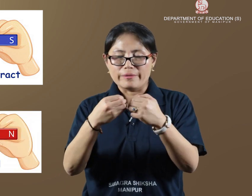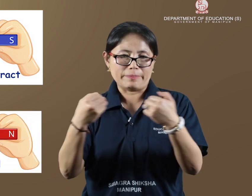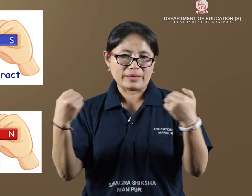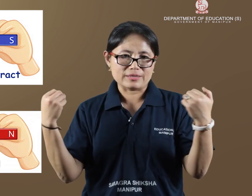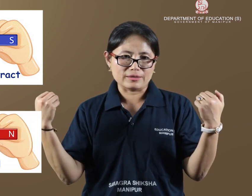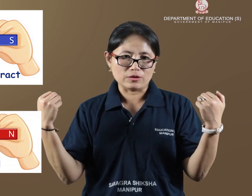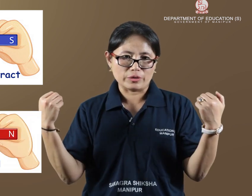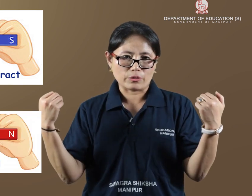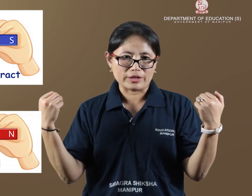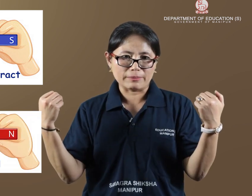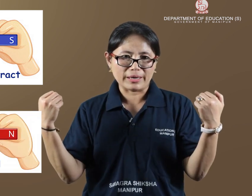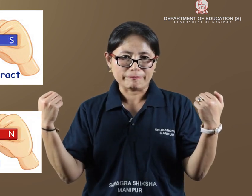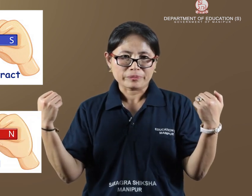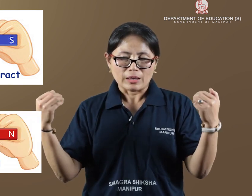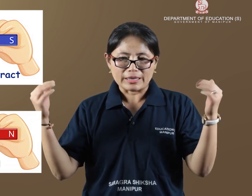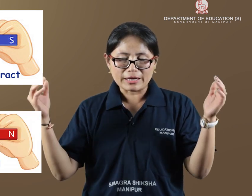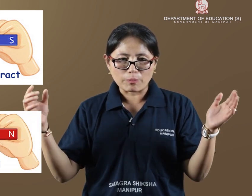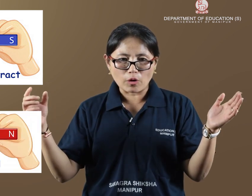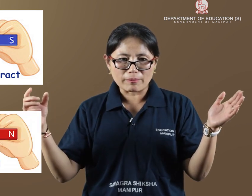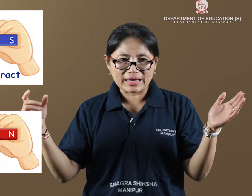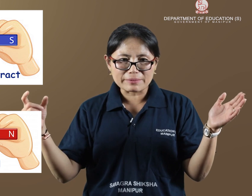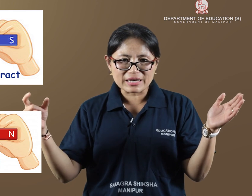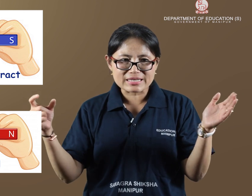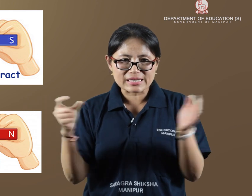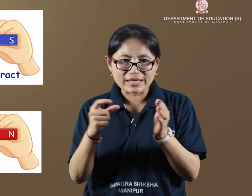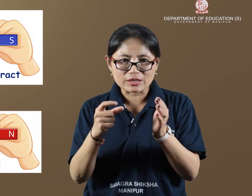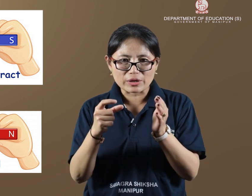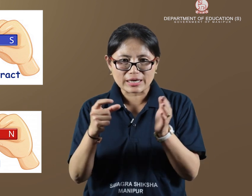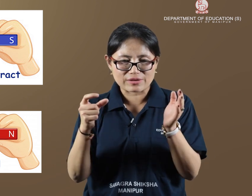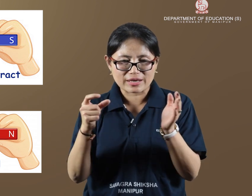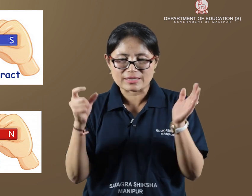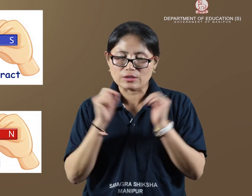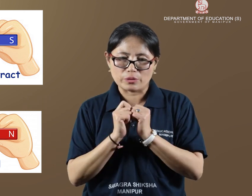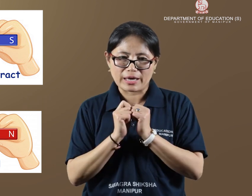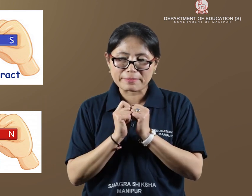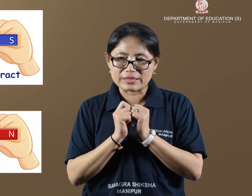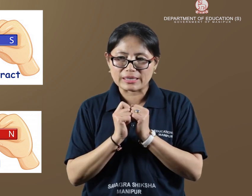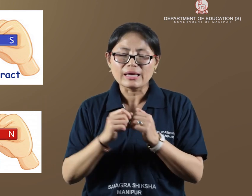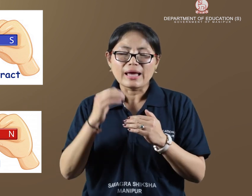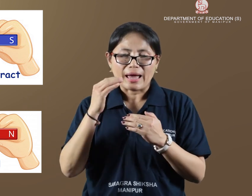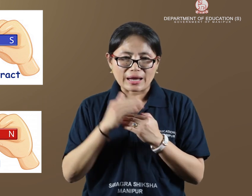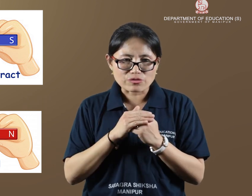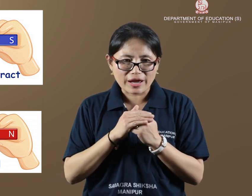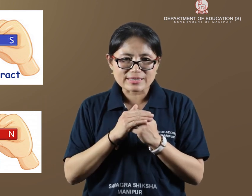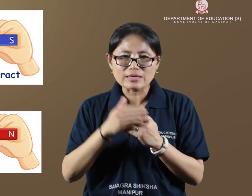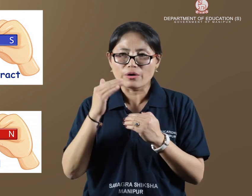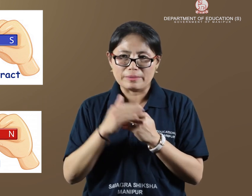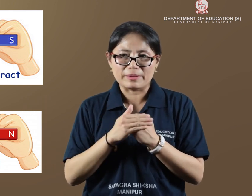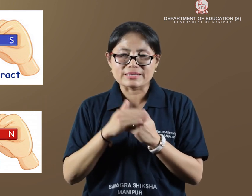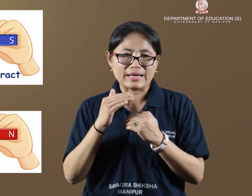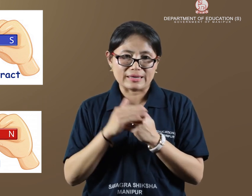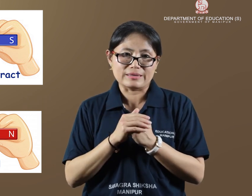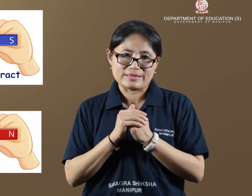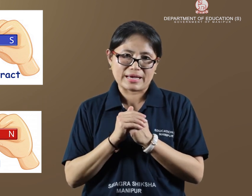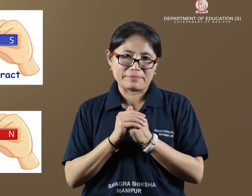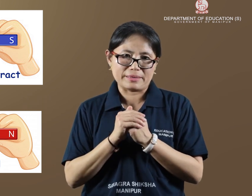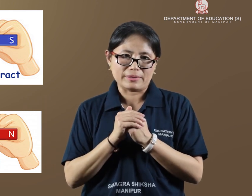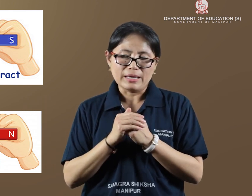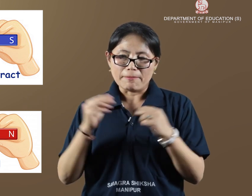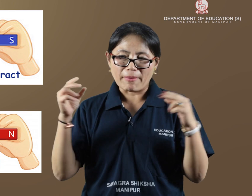repulsion to wi koi ta map then pole manada bani chingjali ke dawi attraction to wi hai badi attraction or repulsion occurs hibaneba